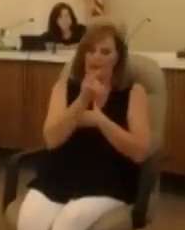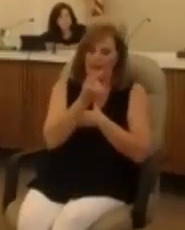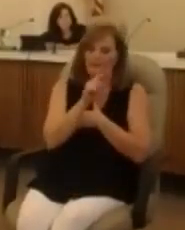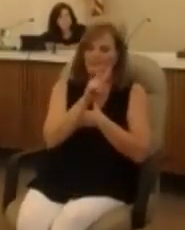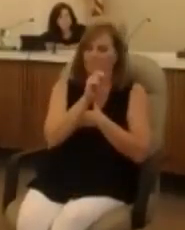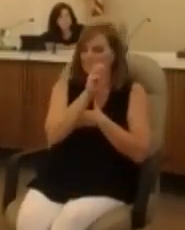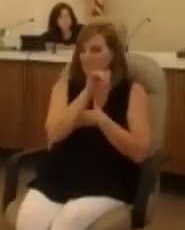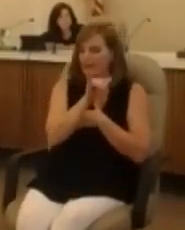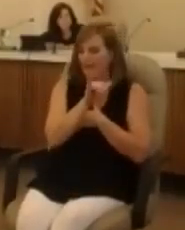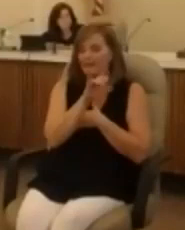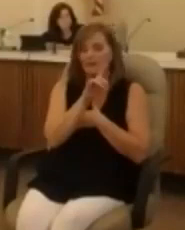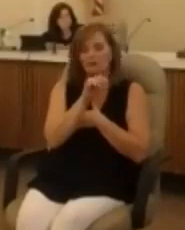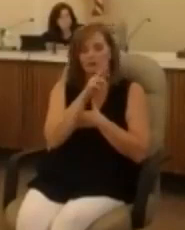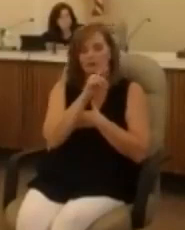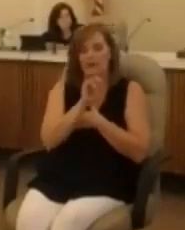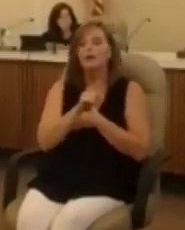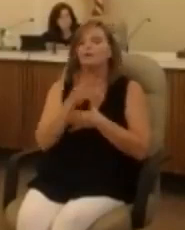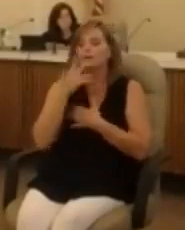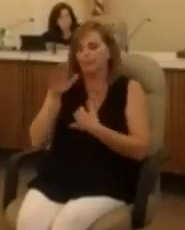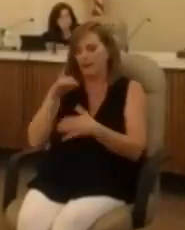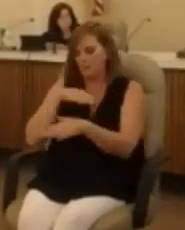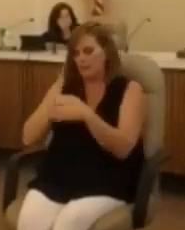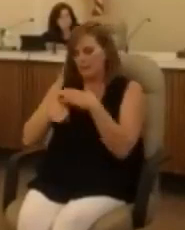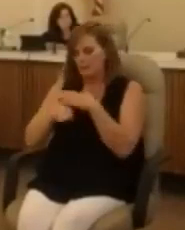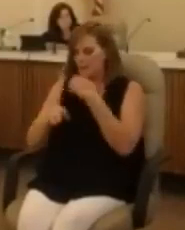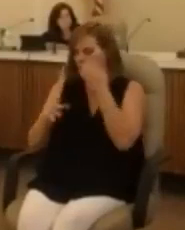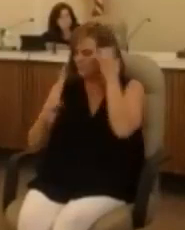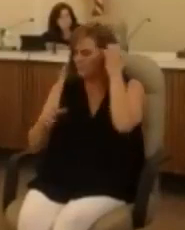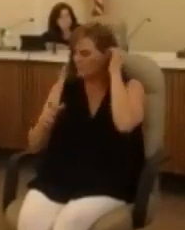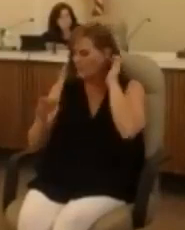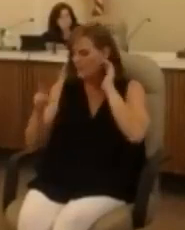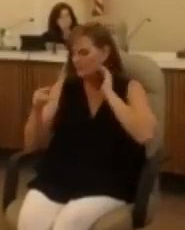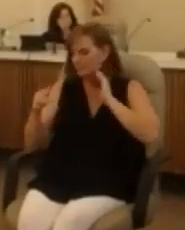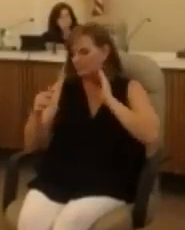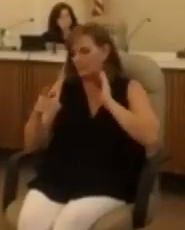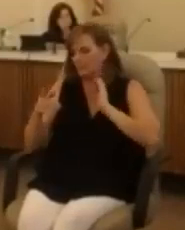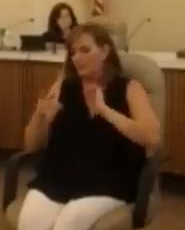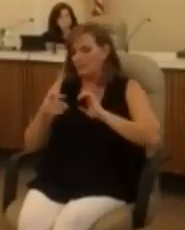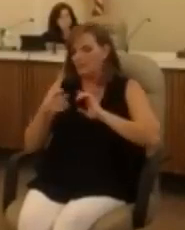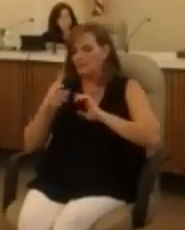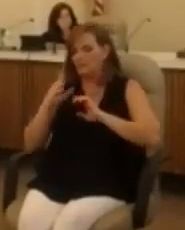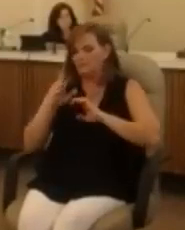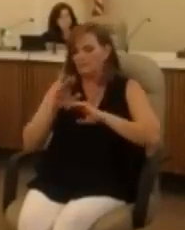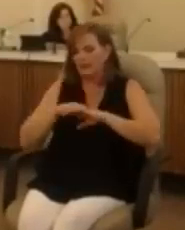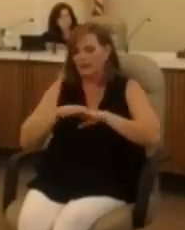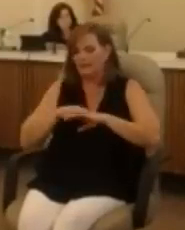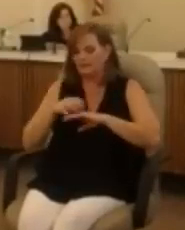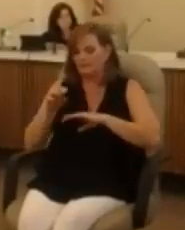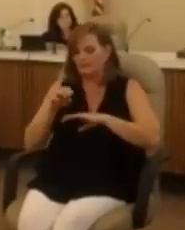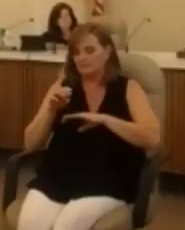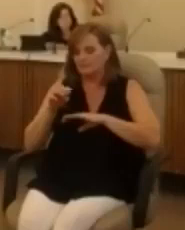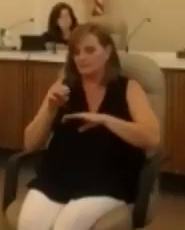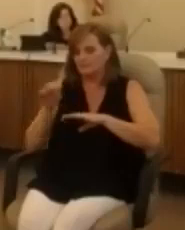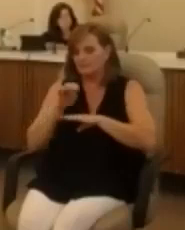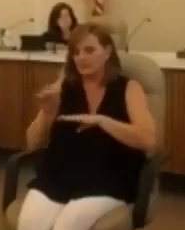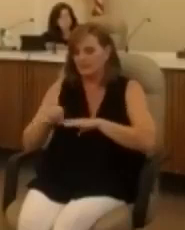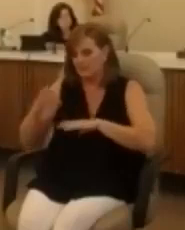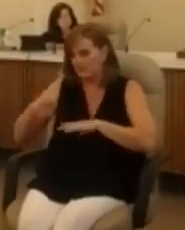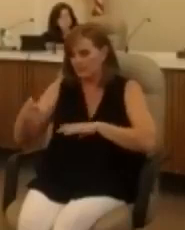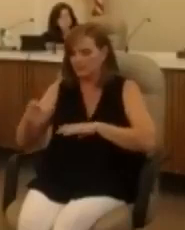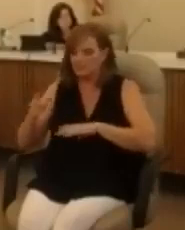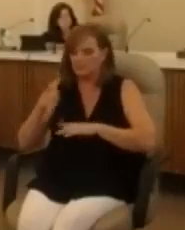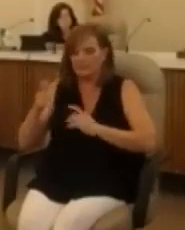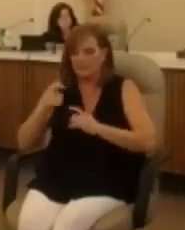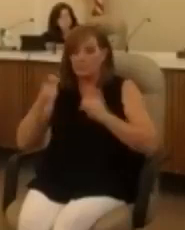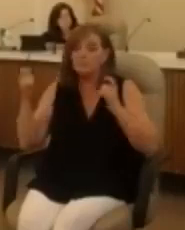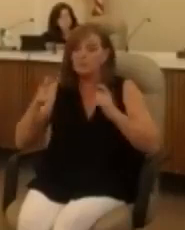There is an entrance right off of East Henrietta Road, although it does not have a very large